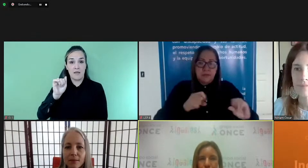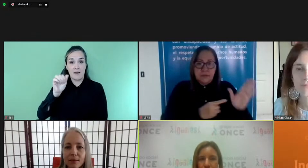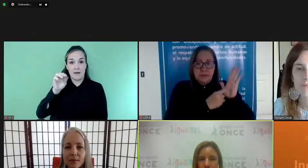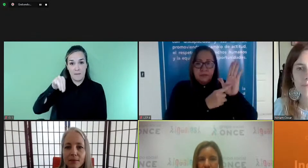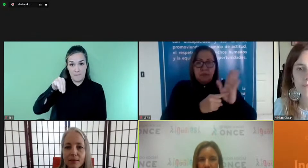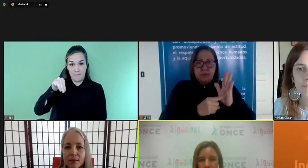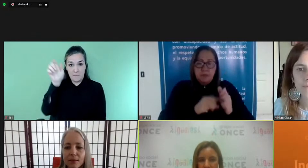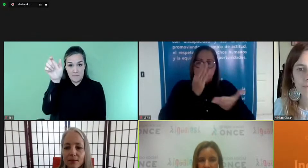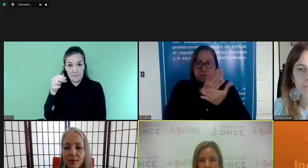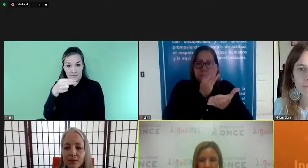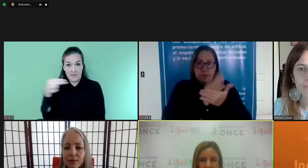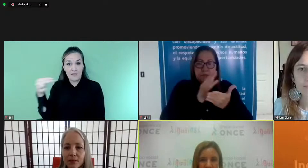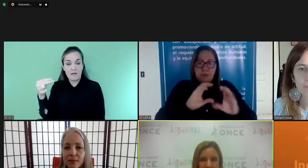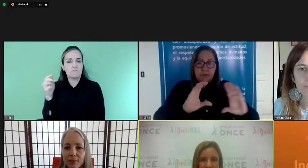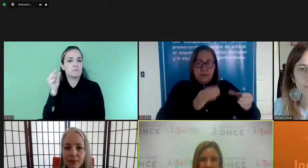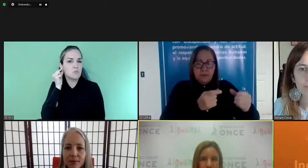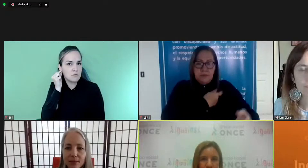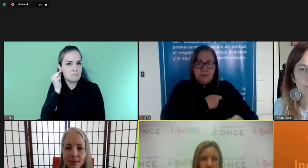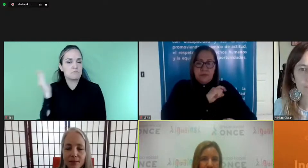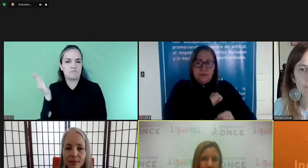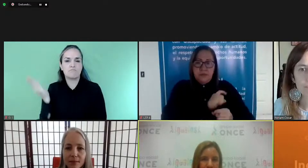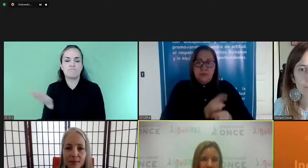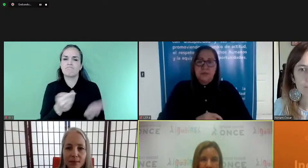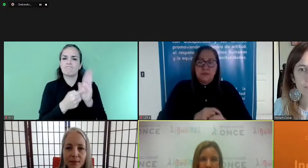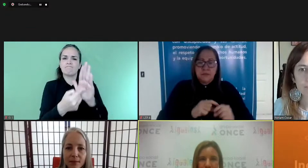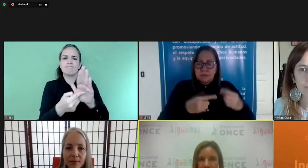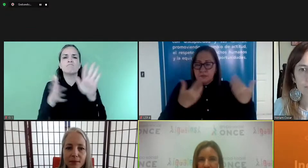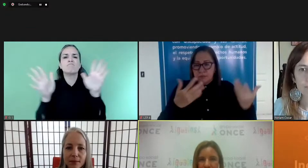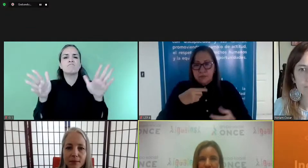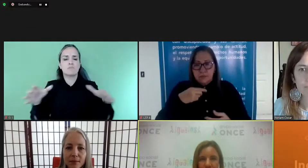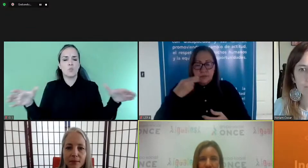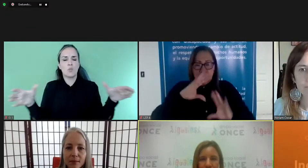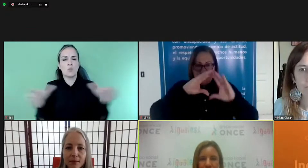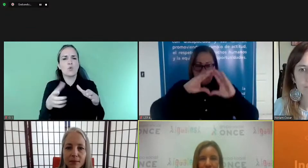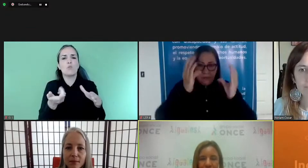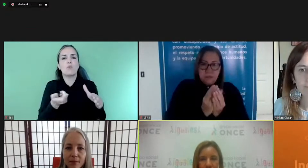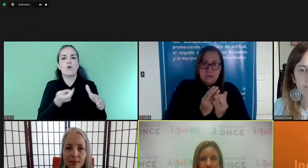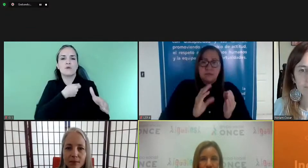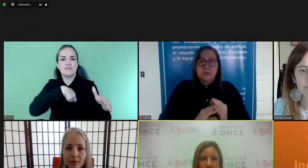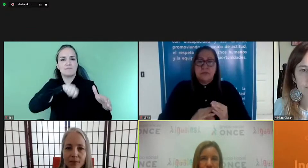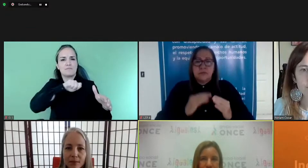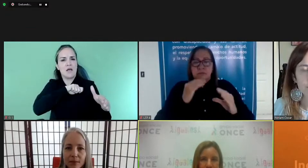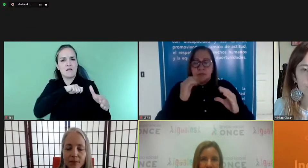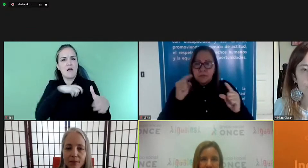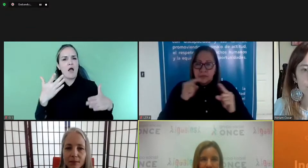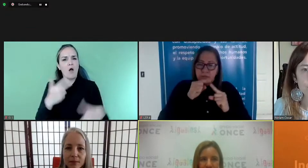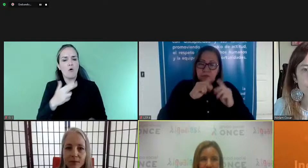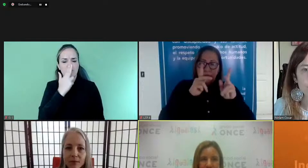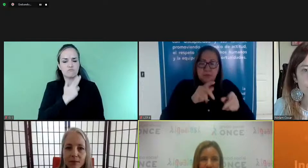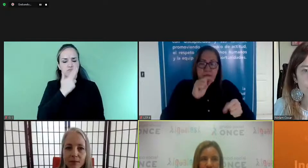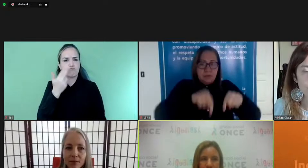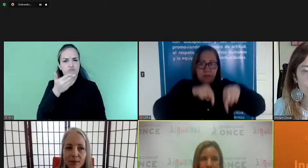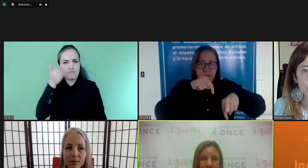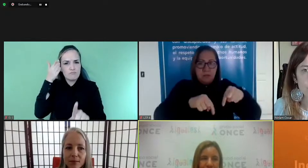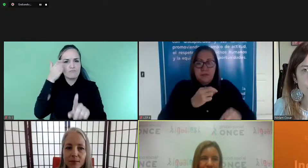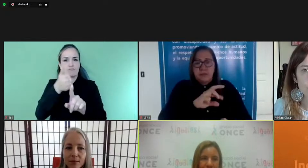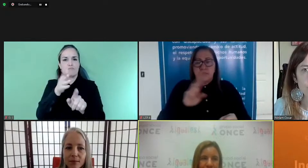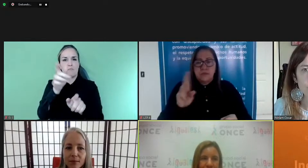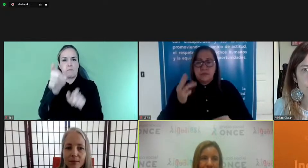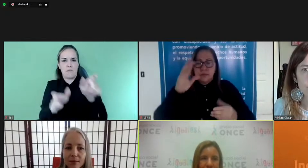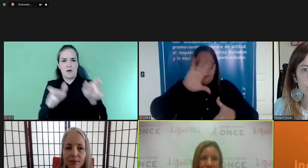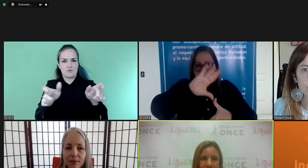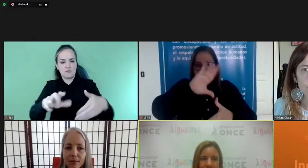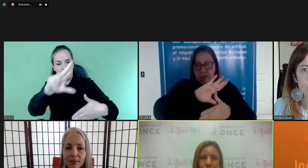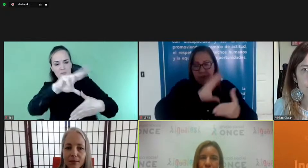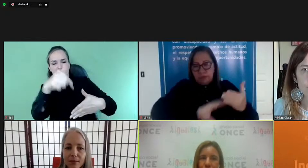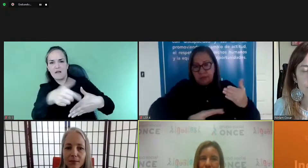her to present the commitments of the spanish corporation in the framework of the global disability summit for the